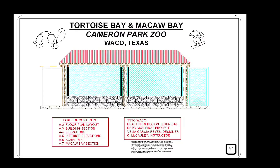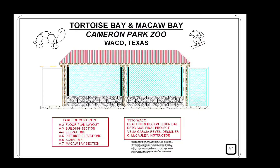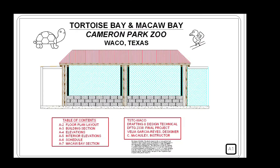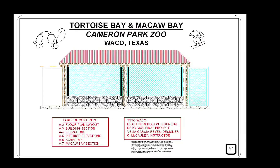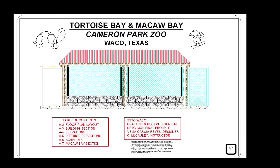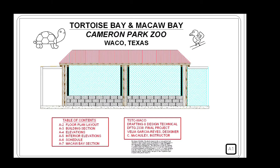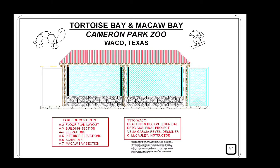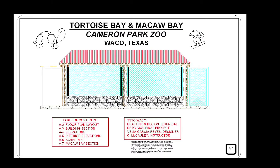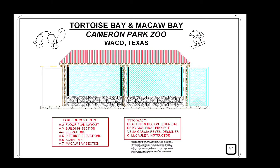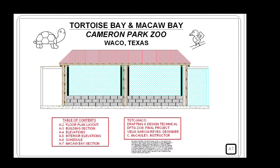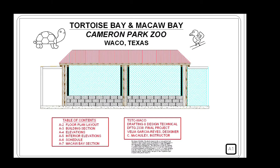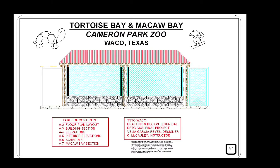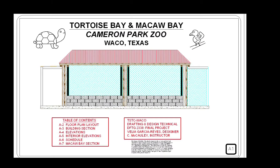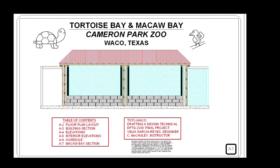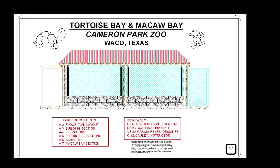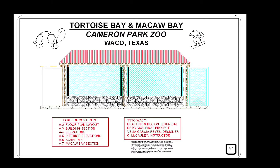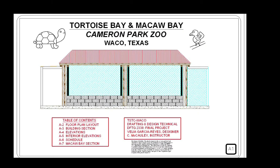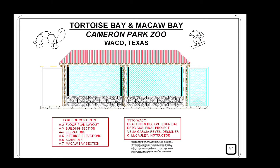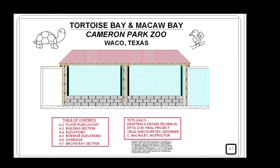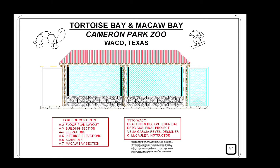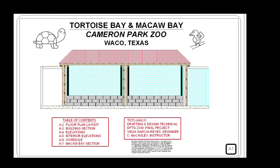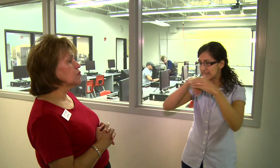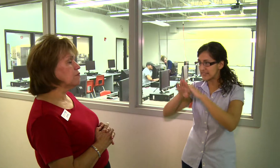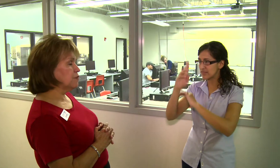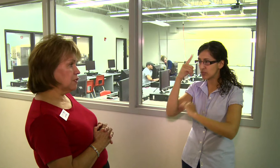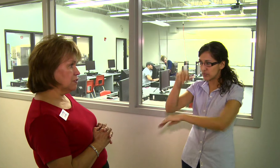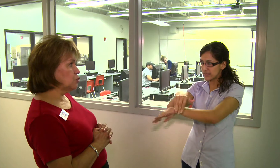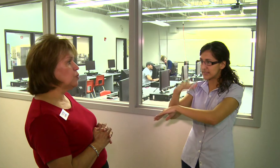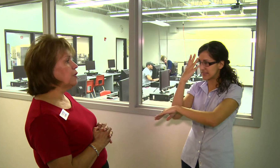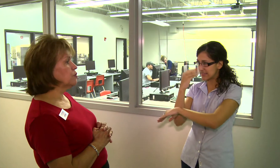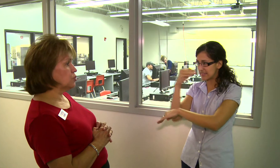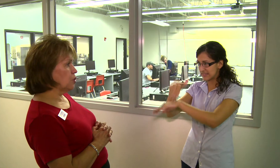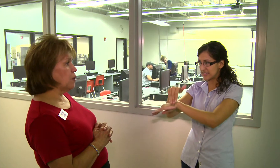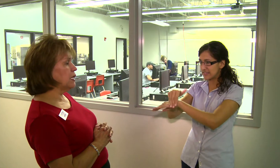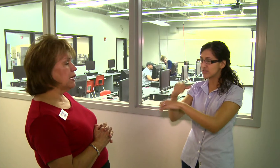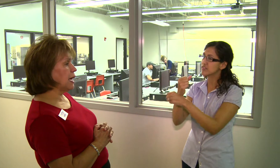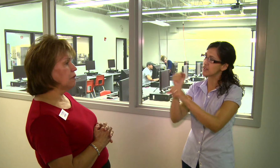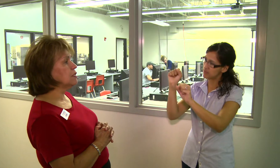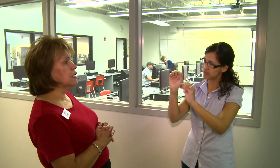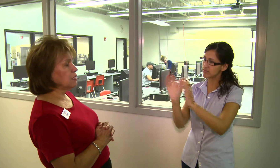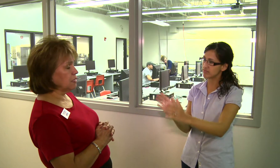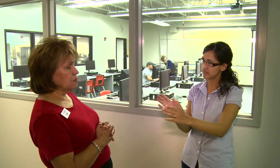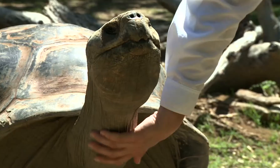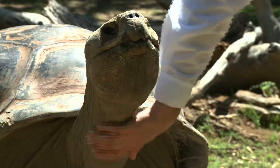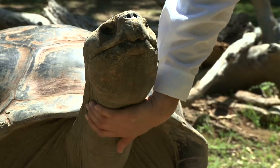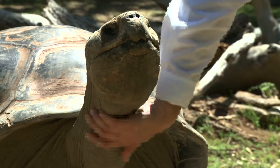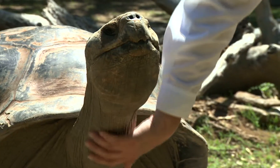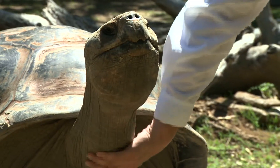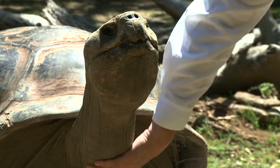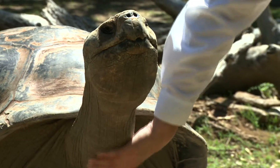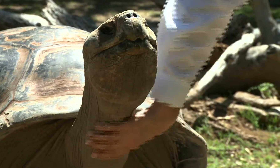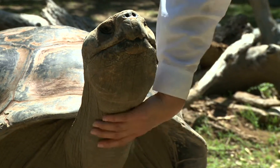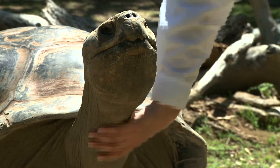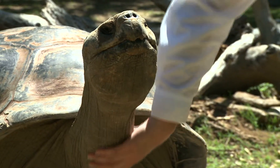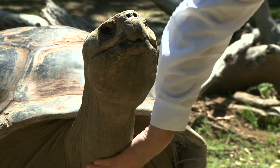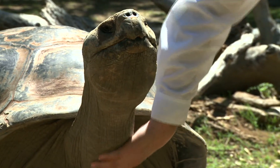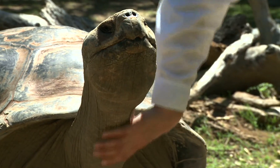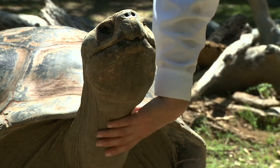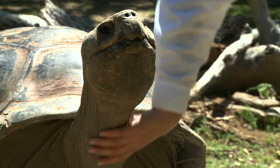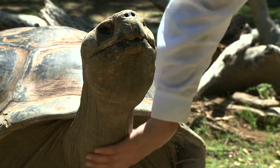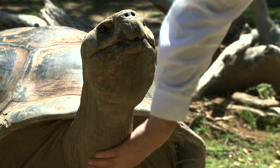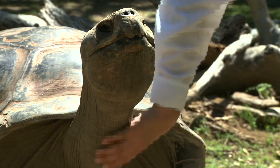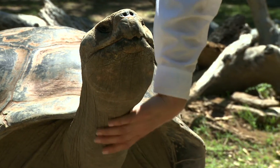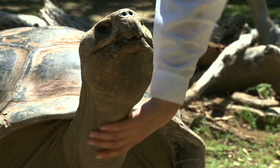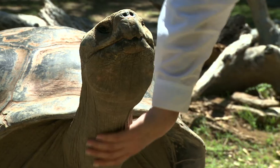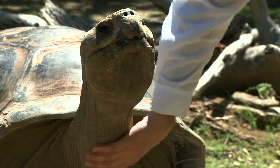that would be comfortable for them, and then to be able for the zookeepers to go in and out, and then they would be comfortable, the 3 of them,